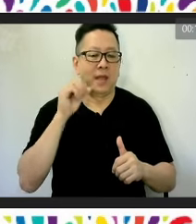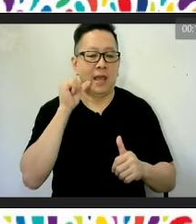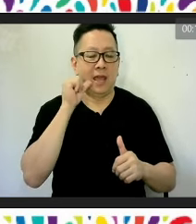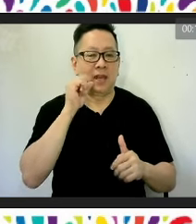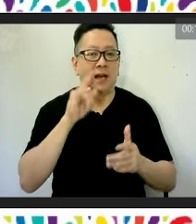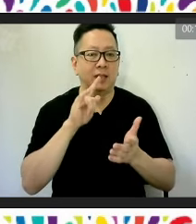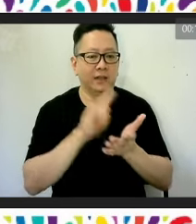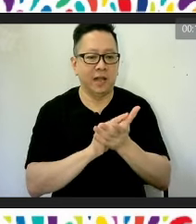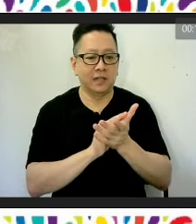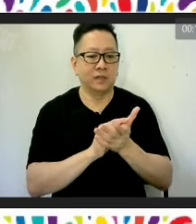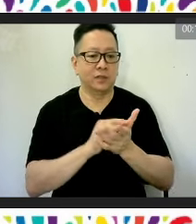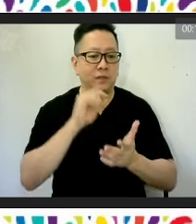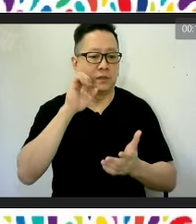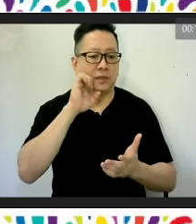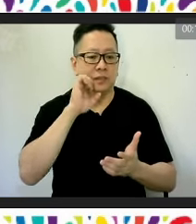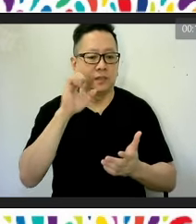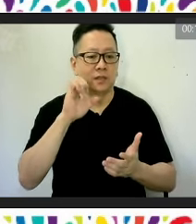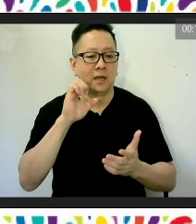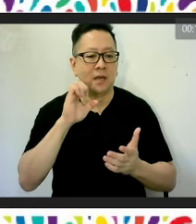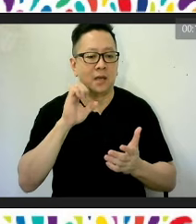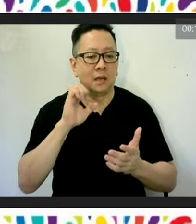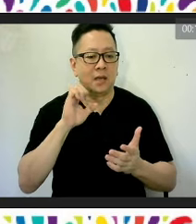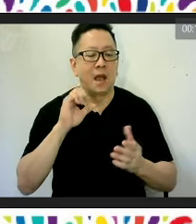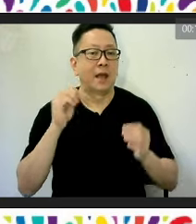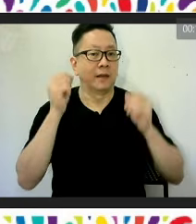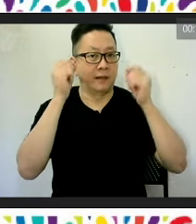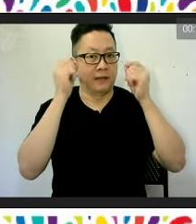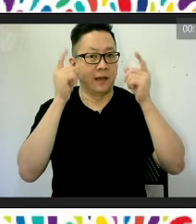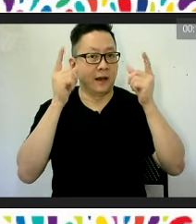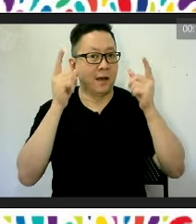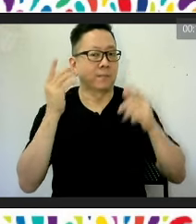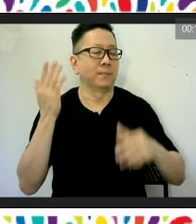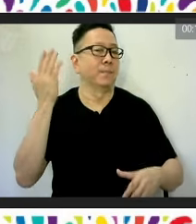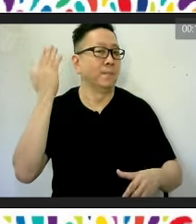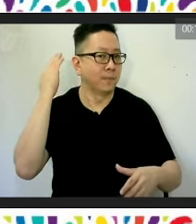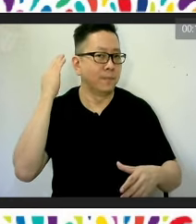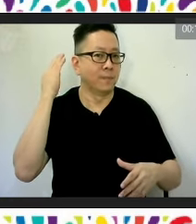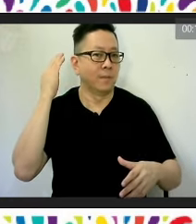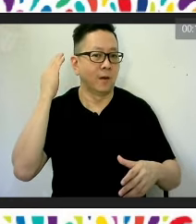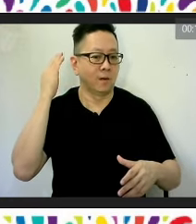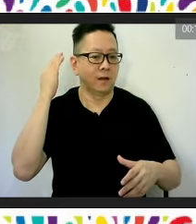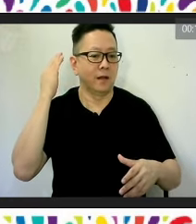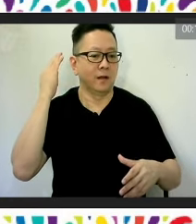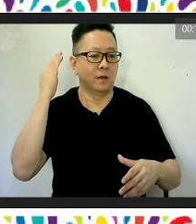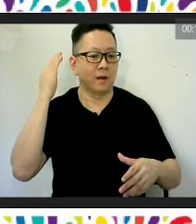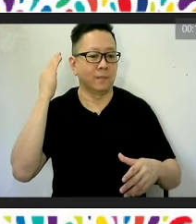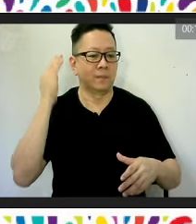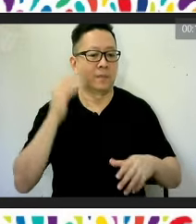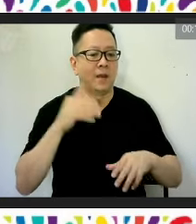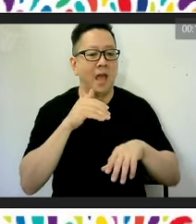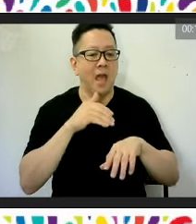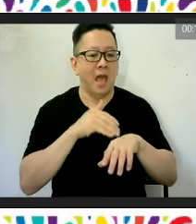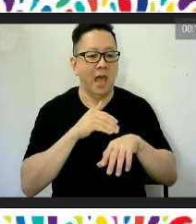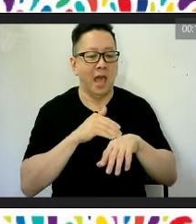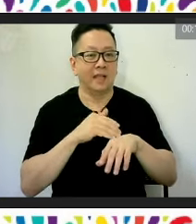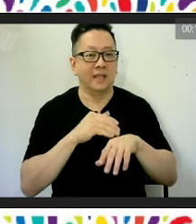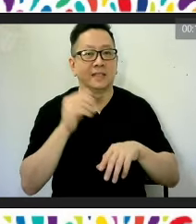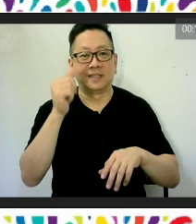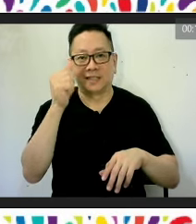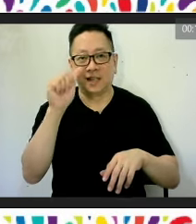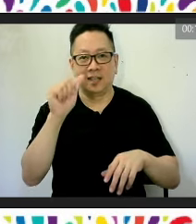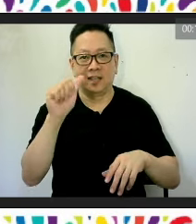Anna that she get up Okay, got up